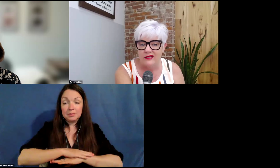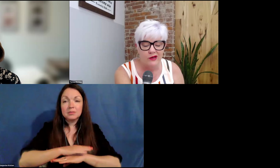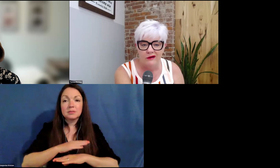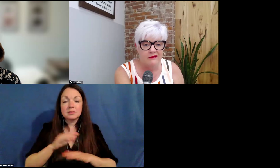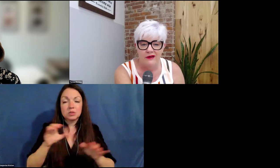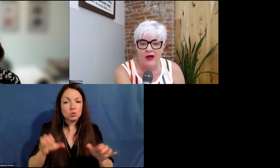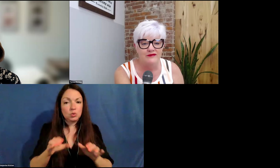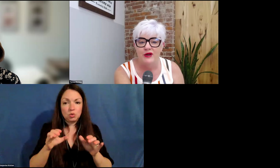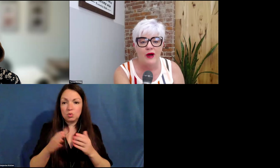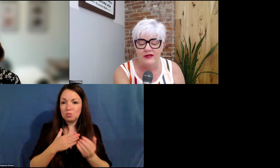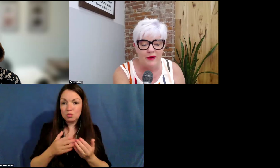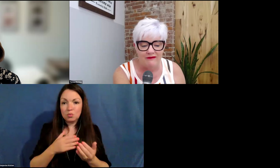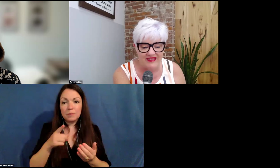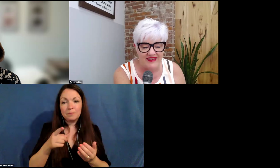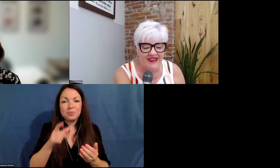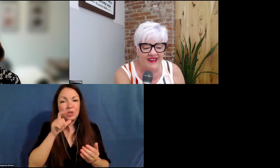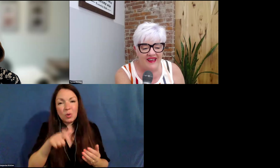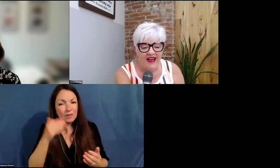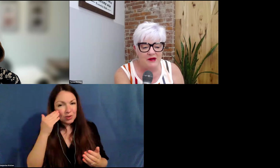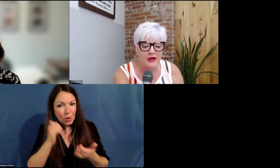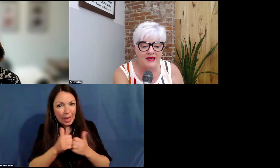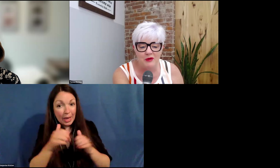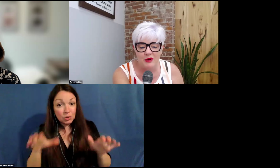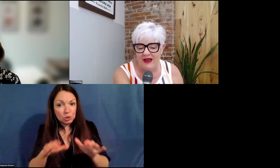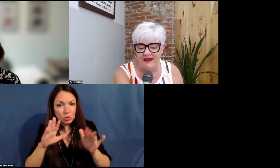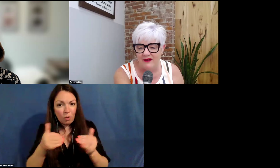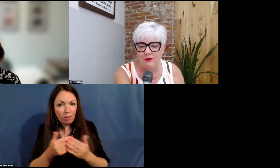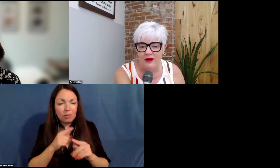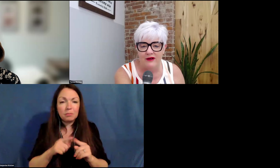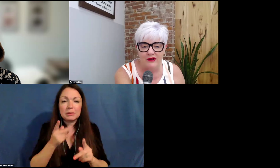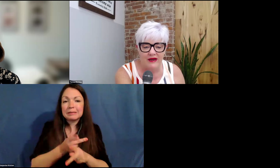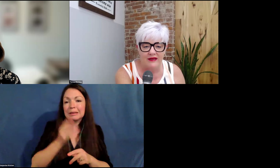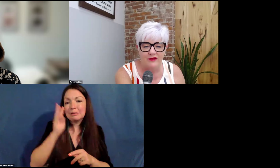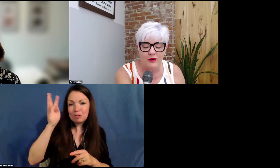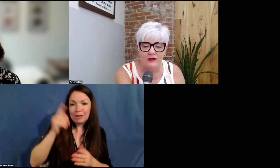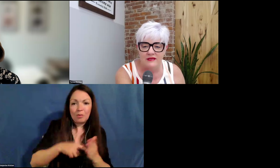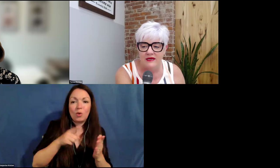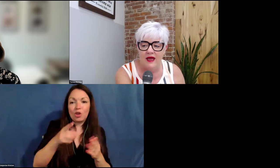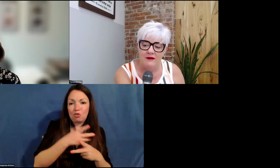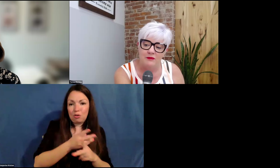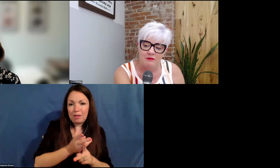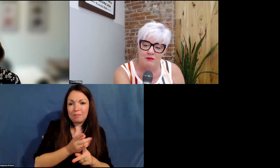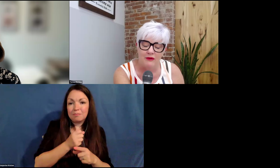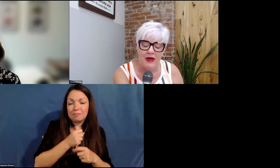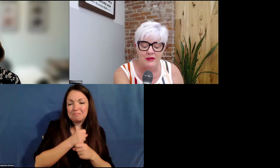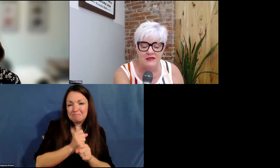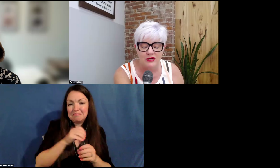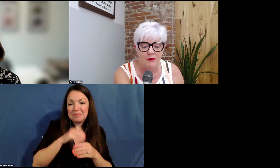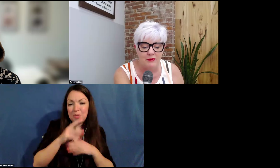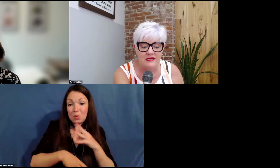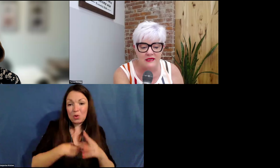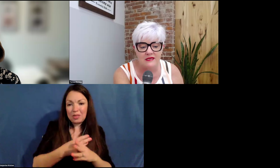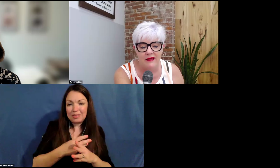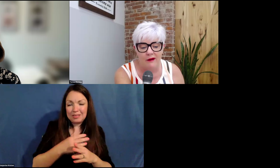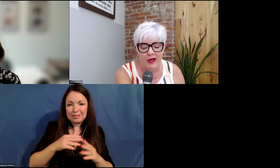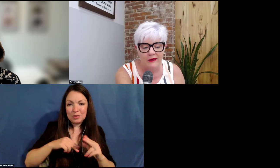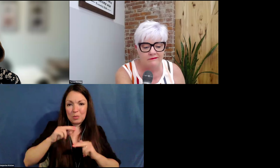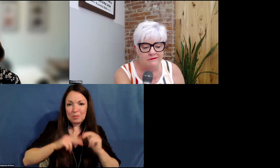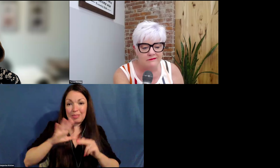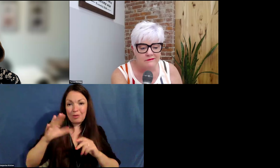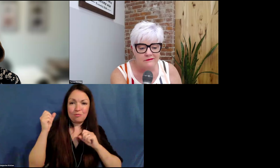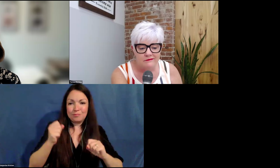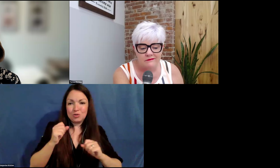things you don't have to know how to do everything, but keep creating what you're creating in the world and build that strong business in that